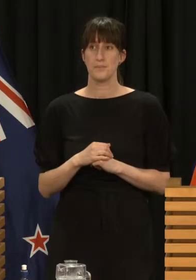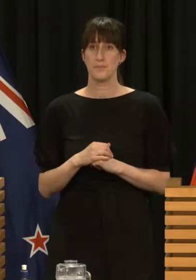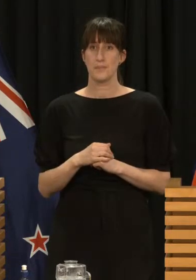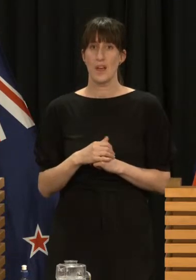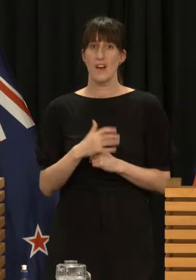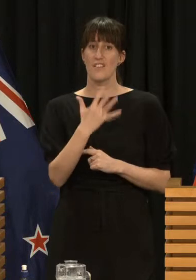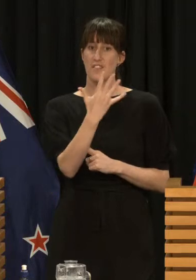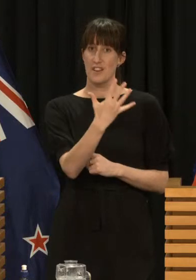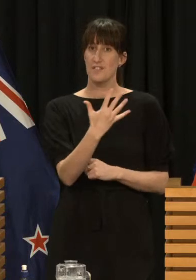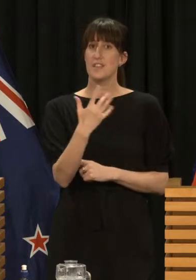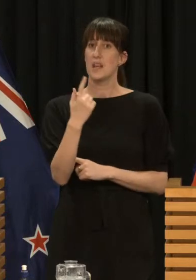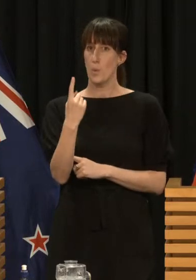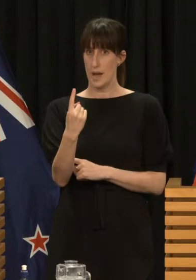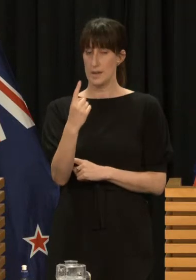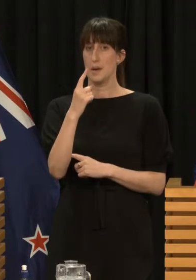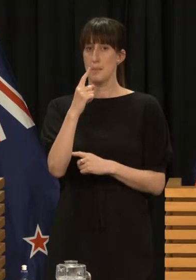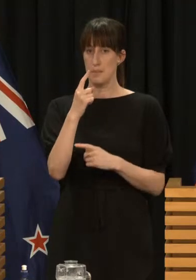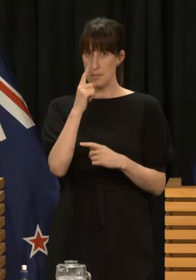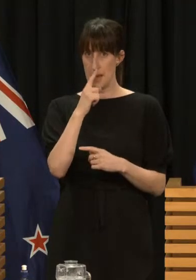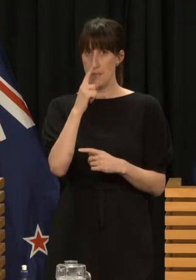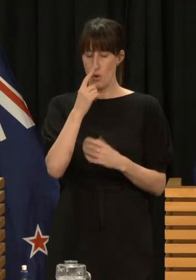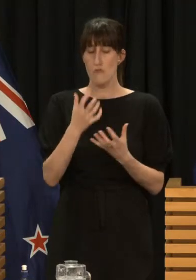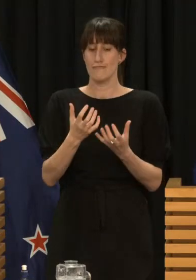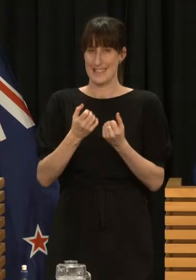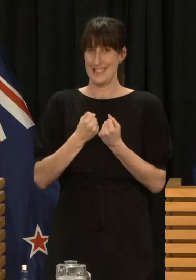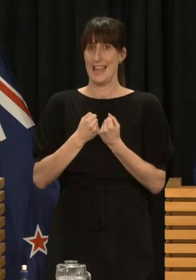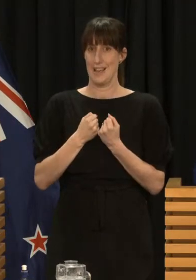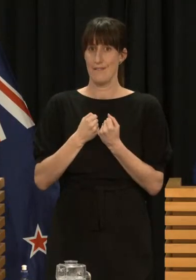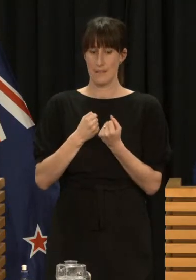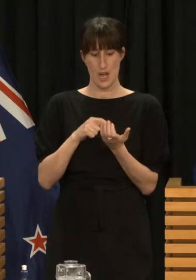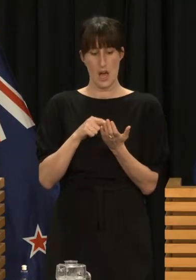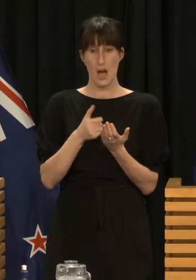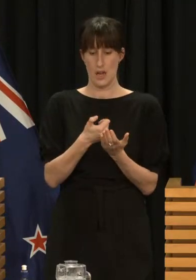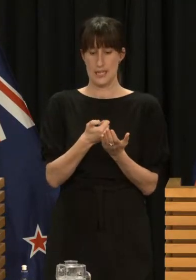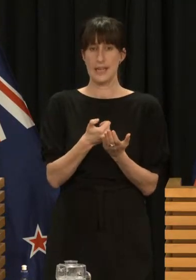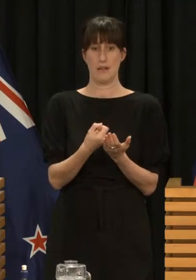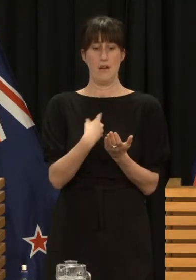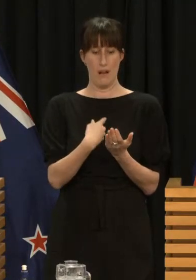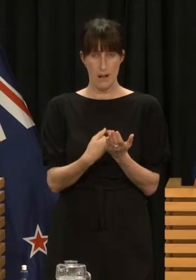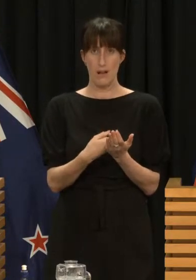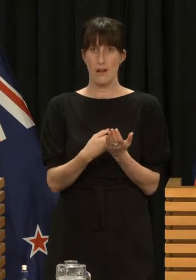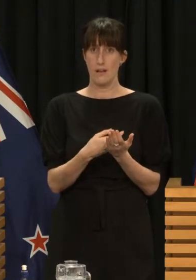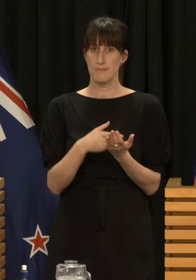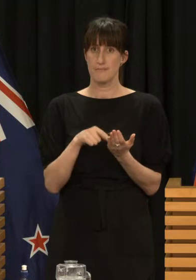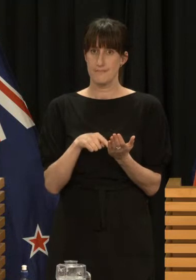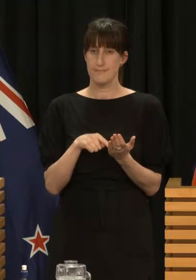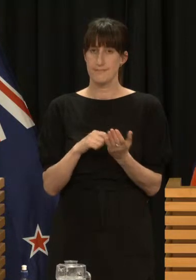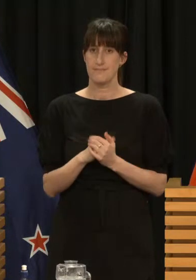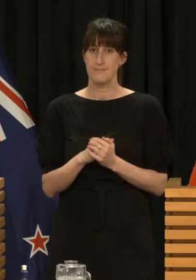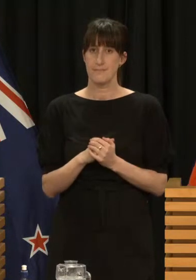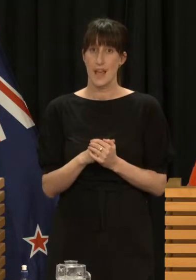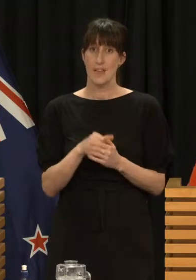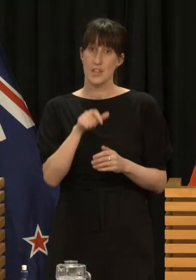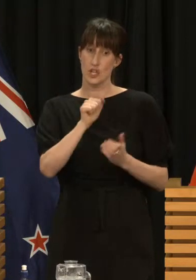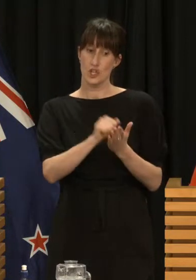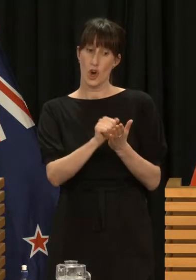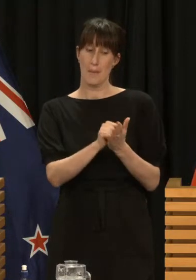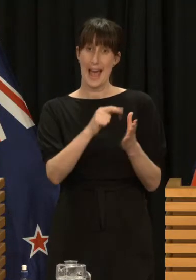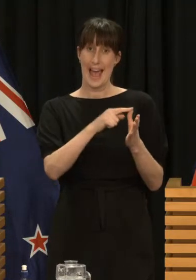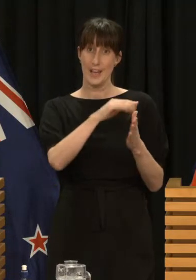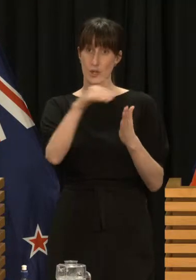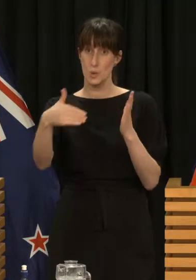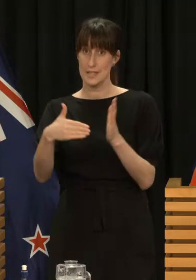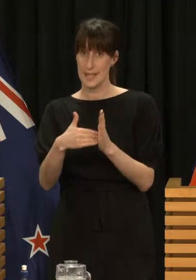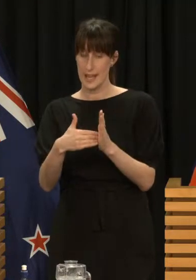Tracer app users have received contact alerts from these notifications. The contact alerts for A to Z Collection, the